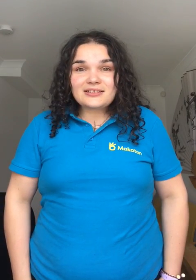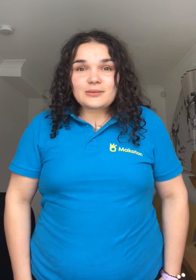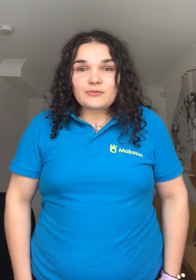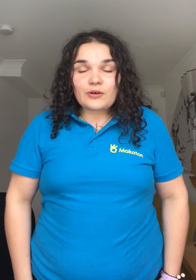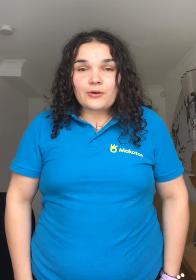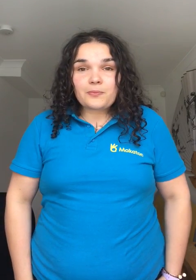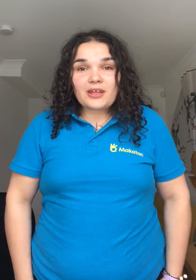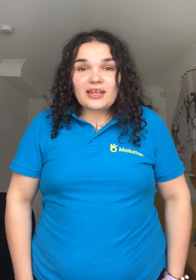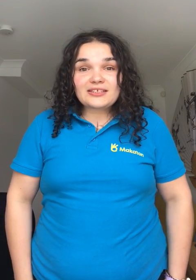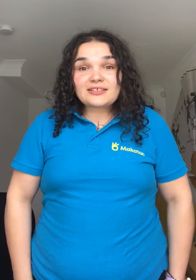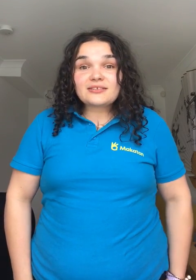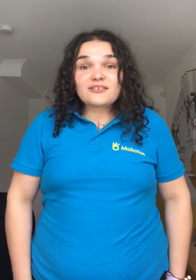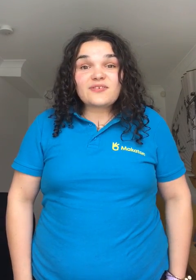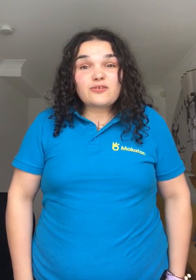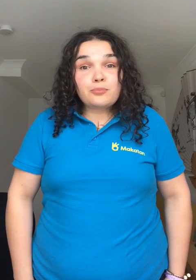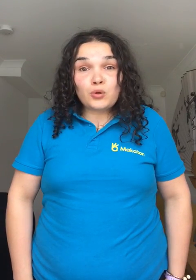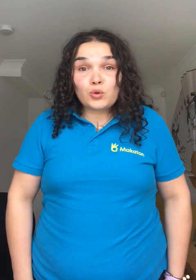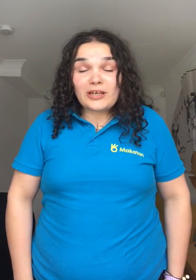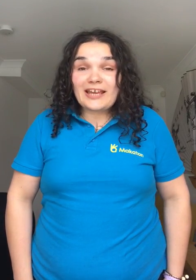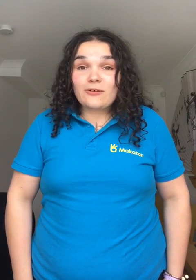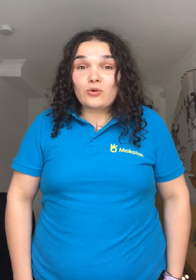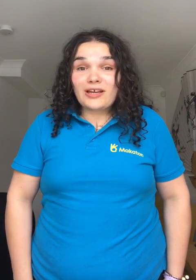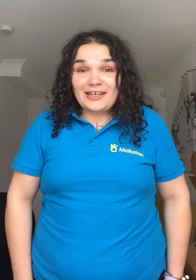Sign we've got is to feel poorly or ill.